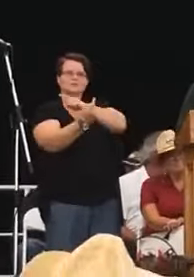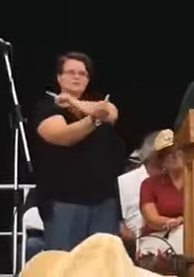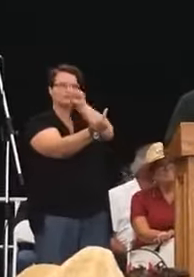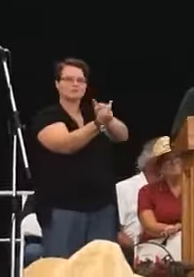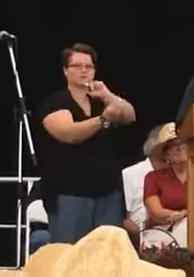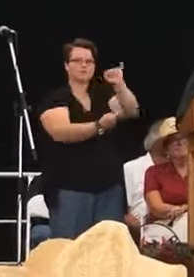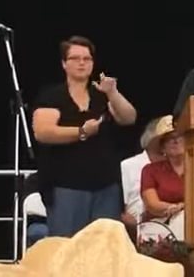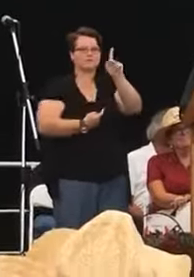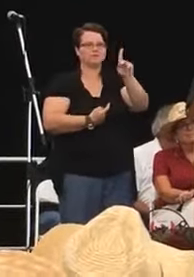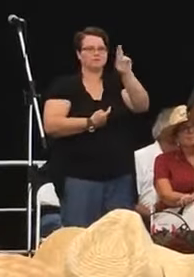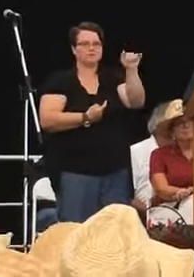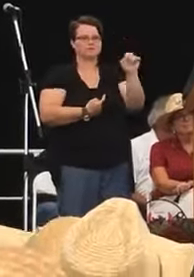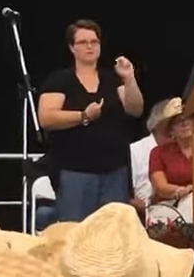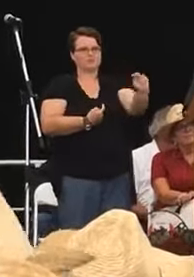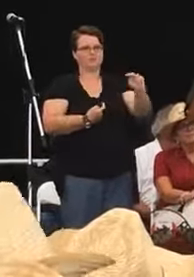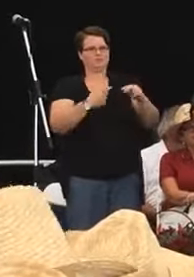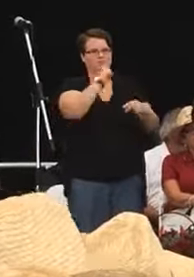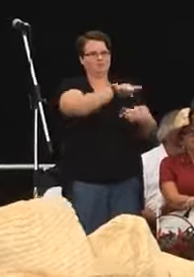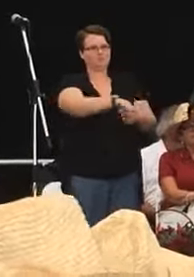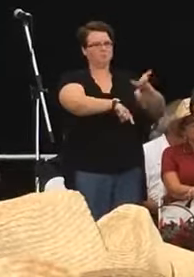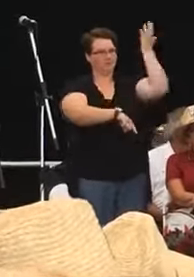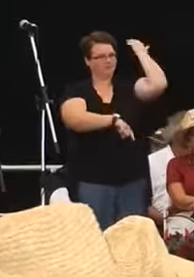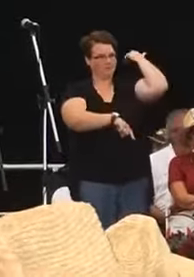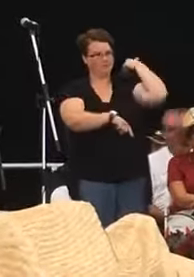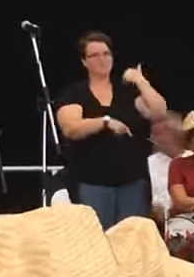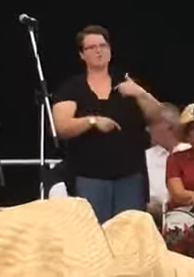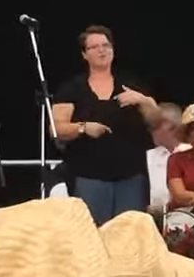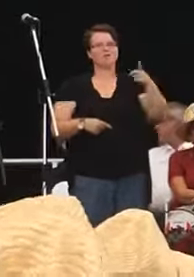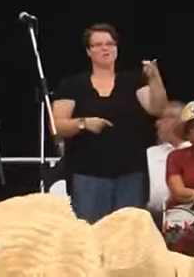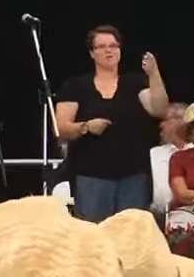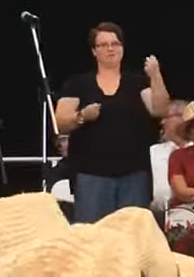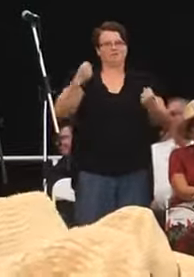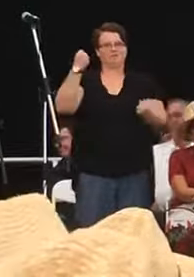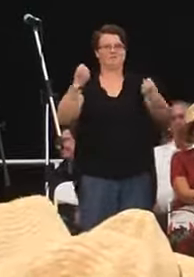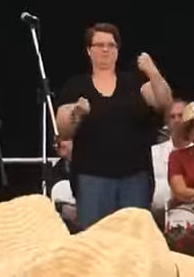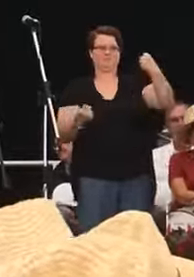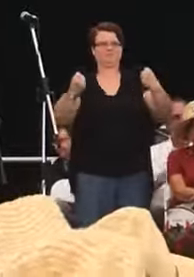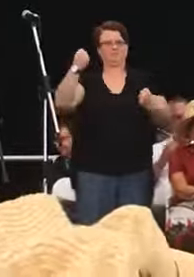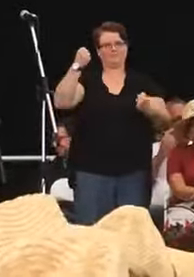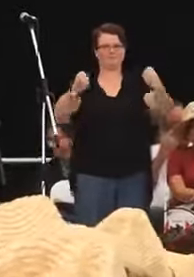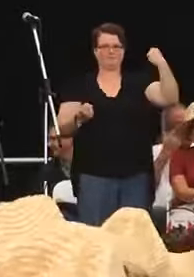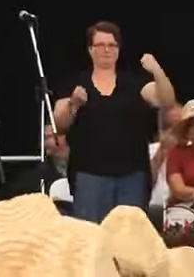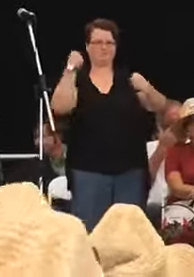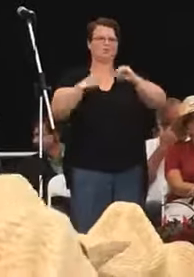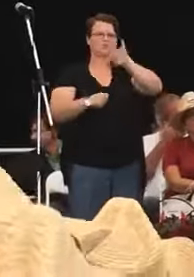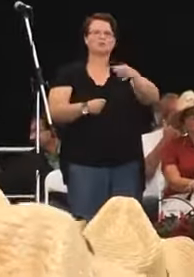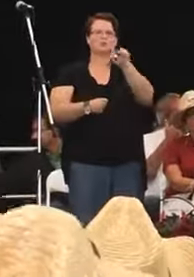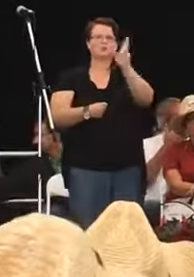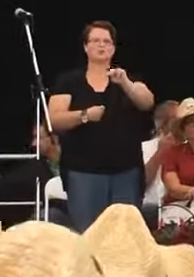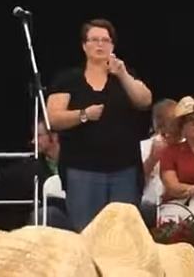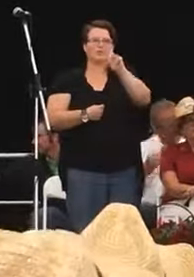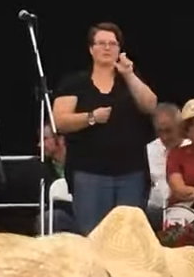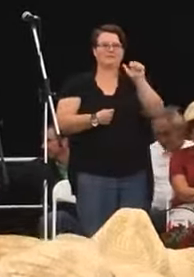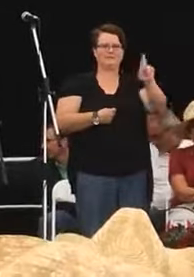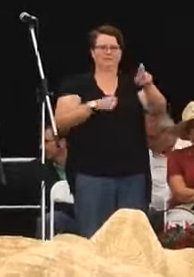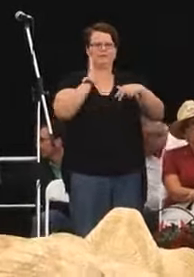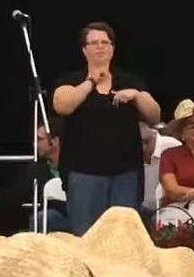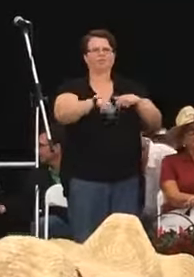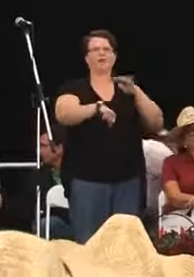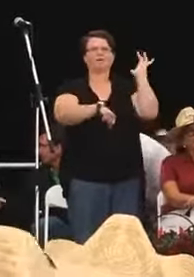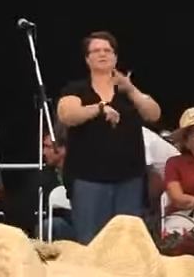I have a tractor with a 4010 John Deere. He tells me he has a 4020 that still works, so I'm hoping I can go out and test drive it a bit